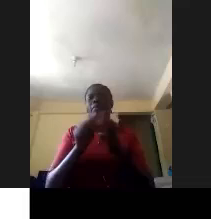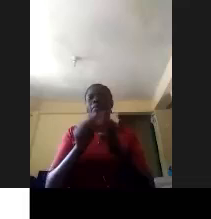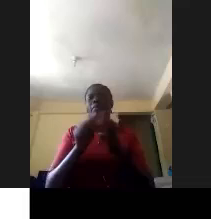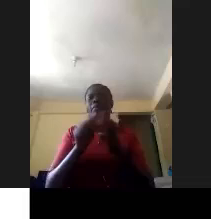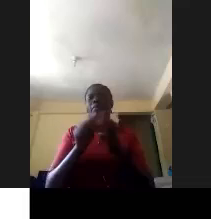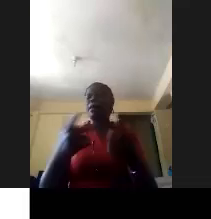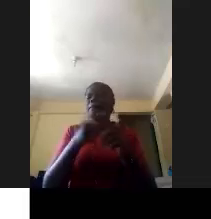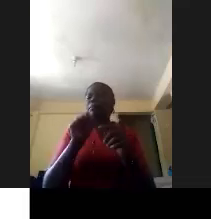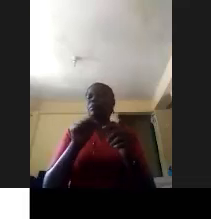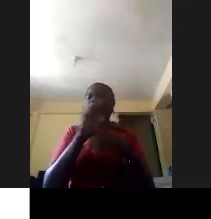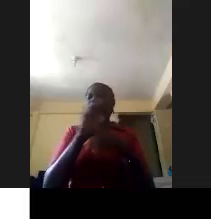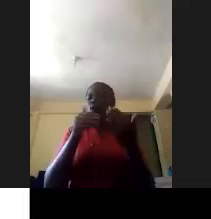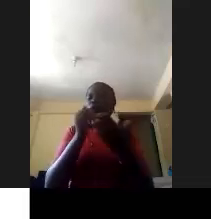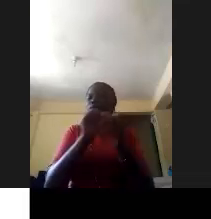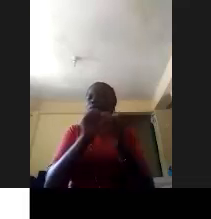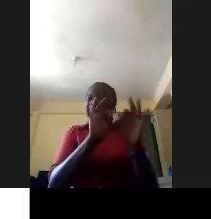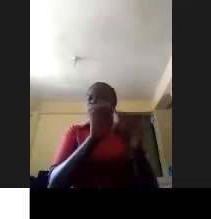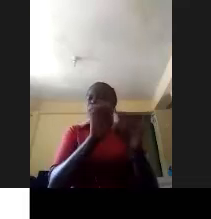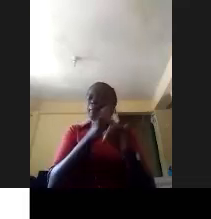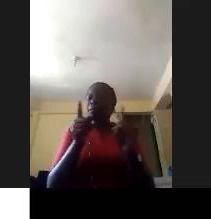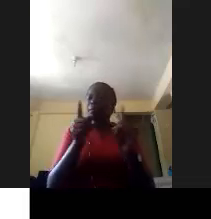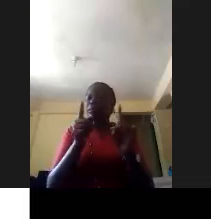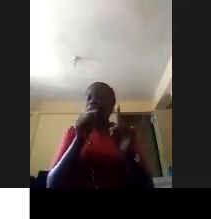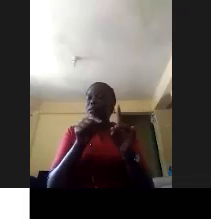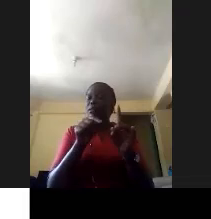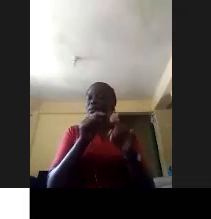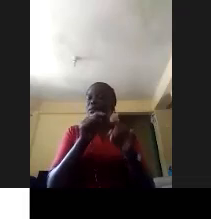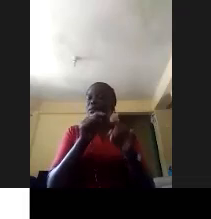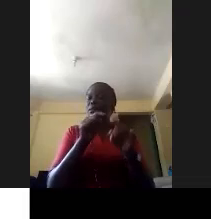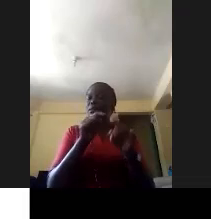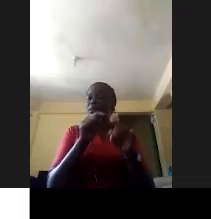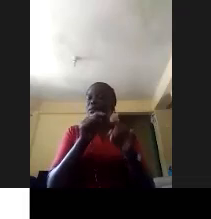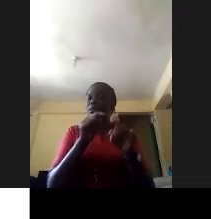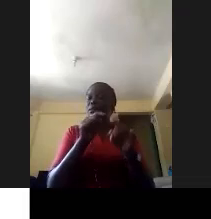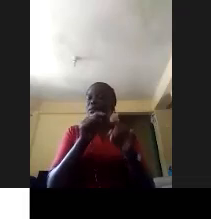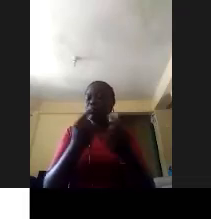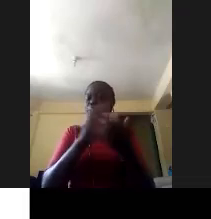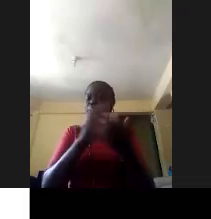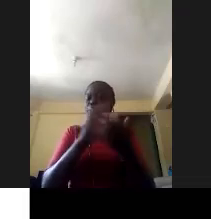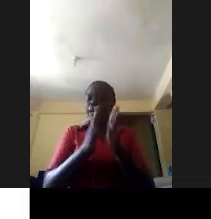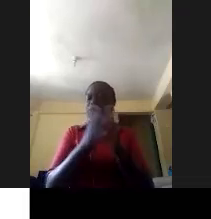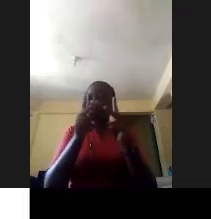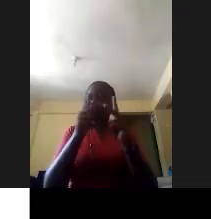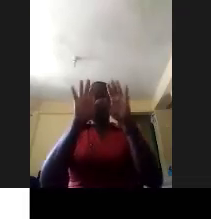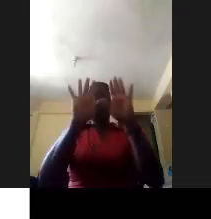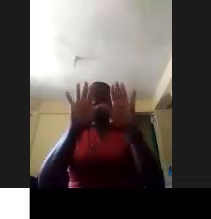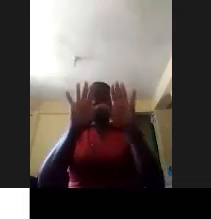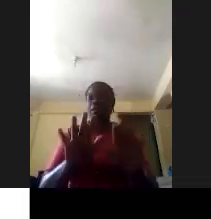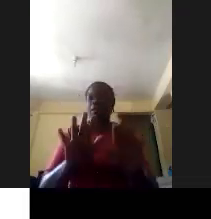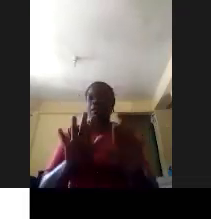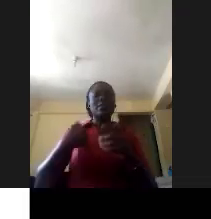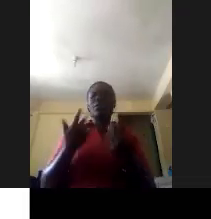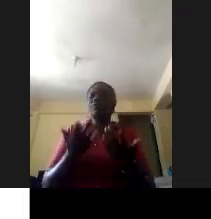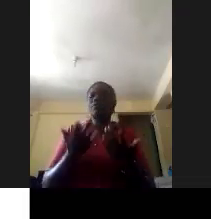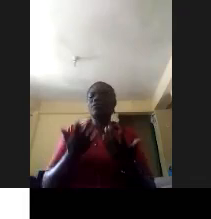throughout our lives, but then in this particular age group, it becomes very, very important. How do I, how